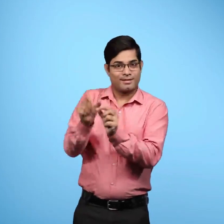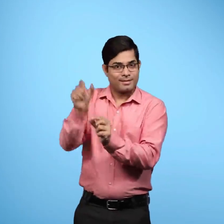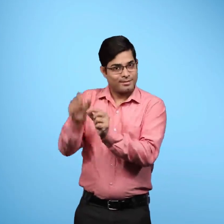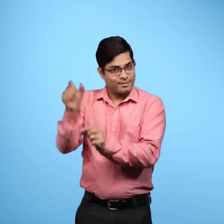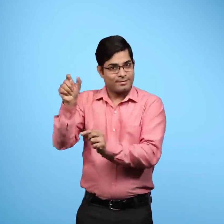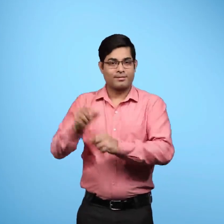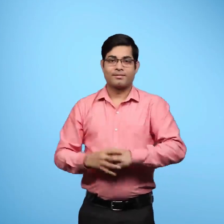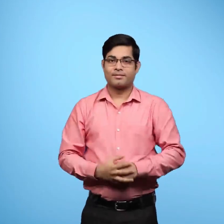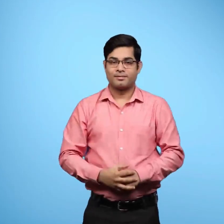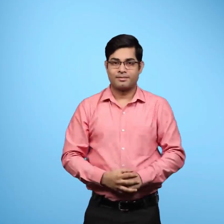wicket.